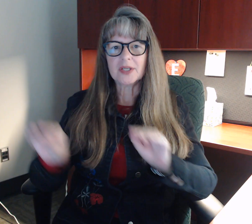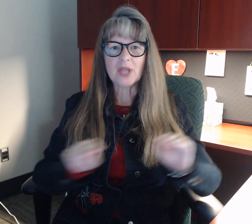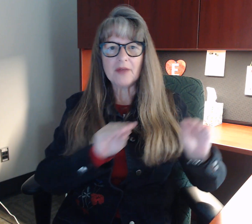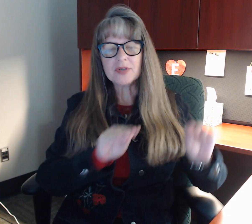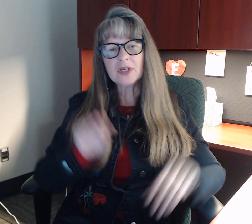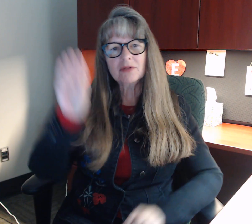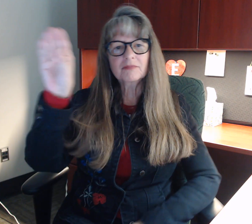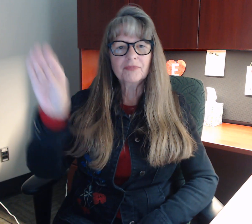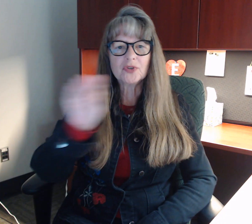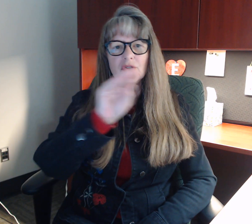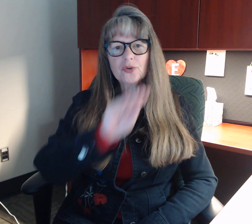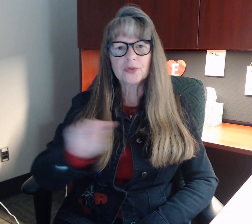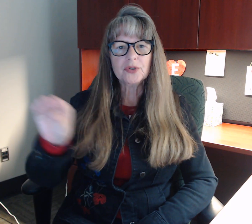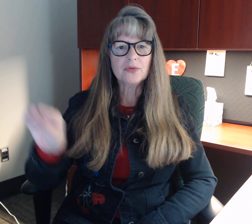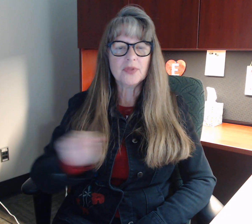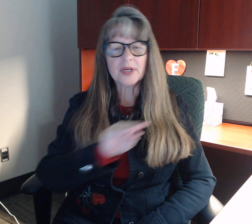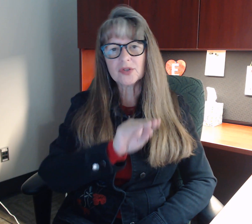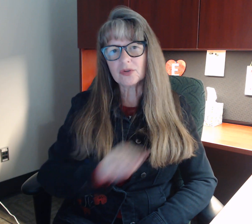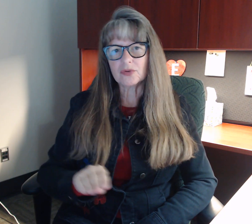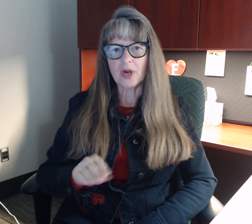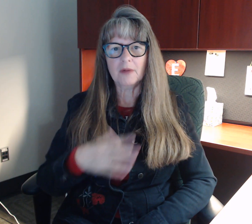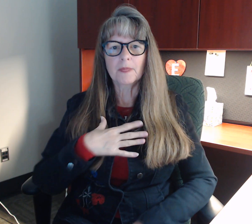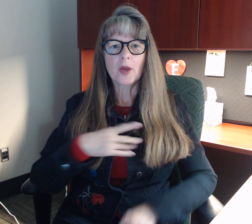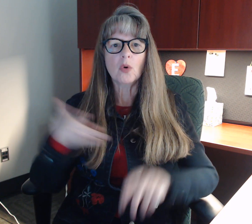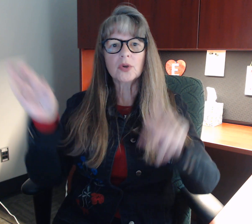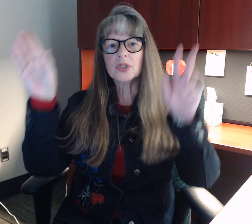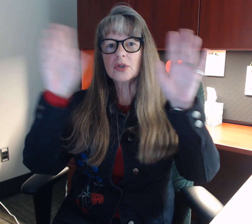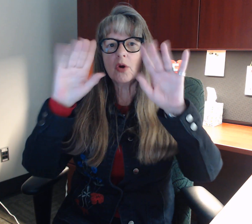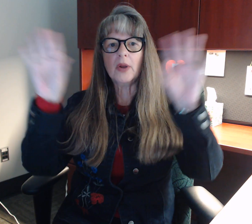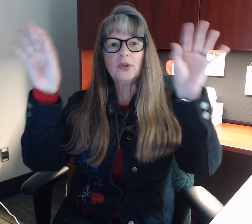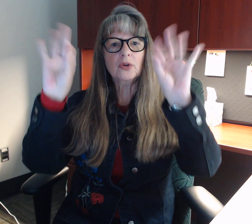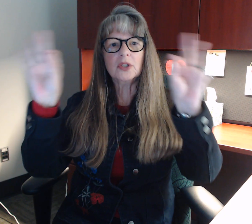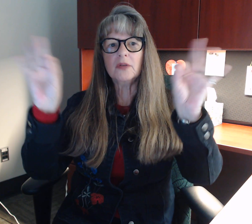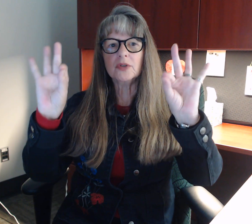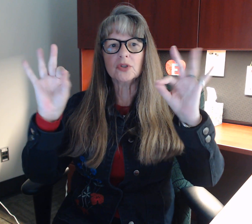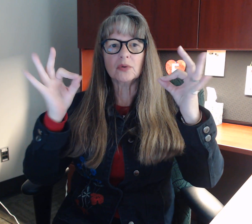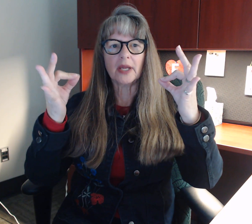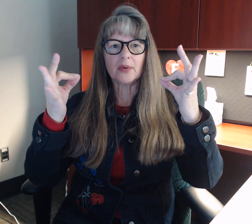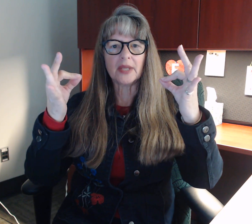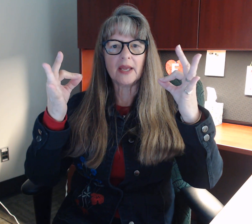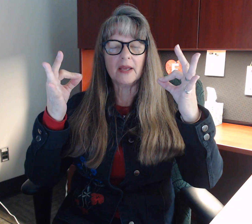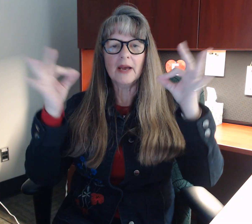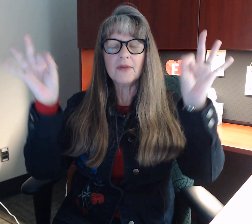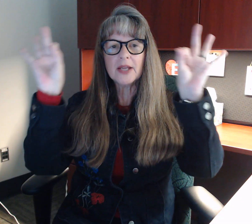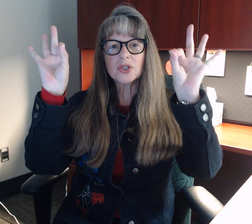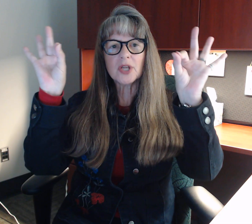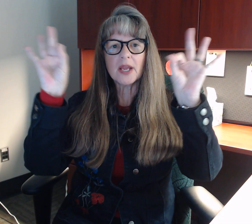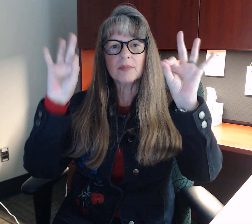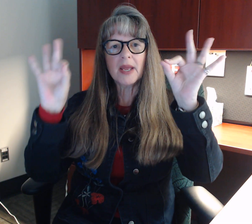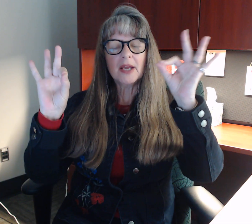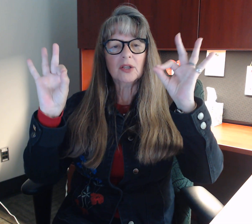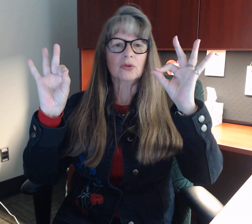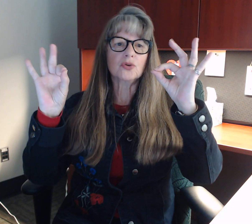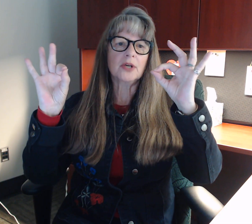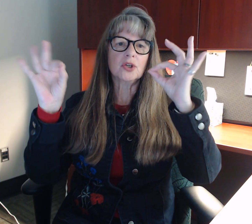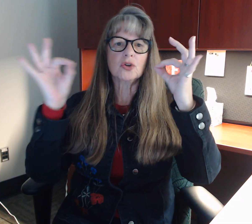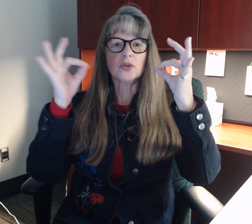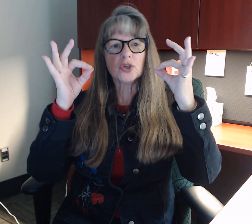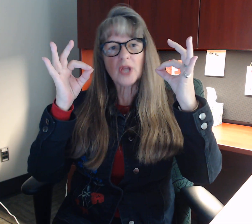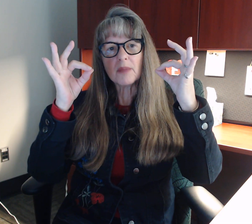I've seen children do this. They're taught. Or snow, and you could even do it like with a F-hand shape, and you're trying to show the shape of